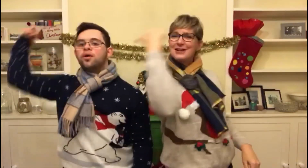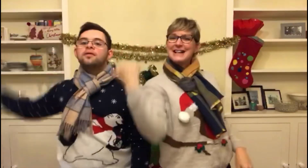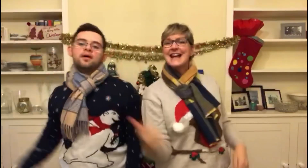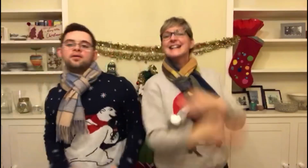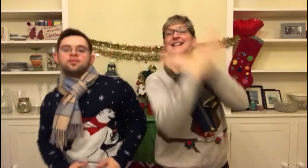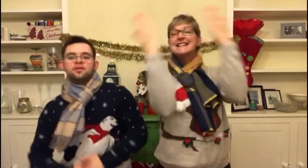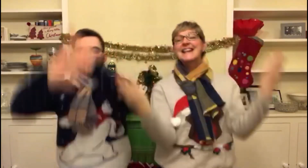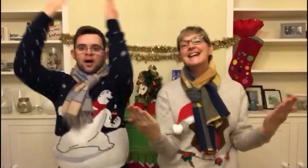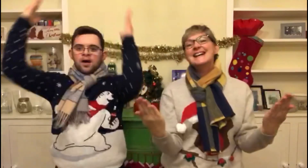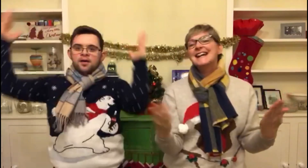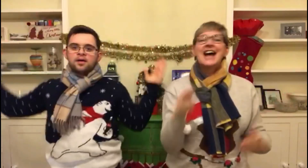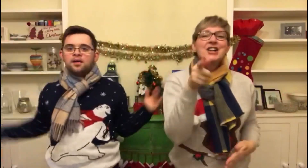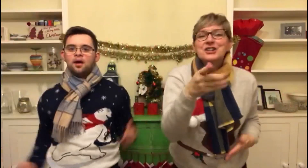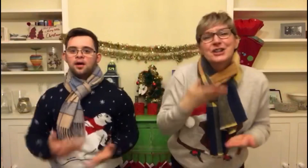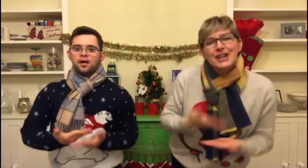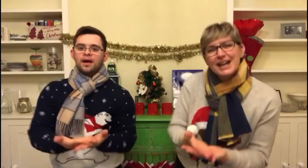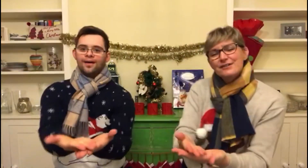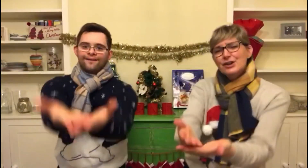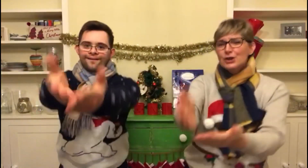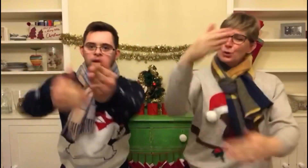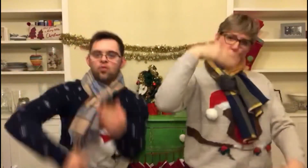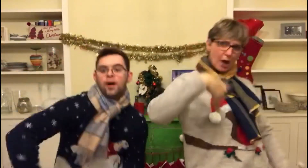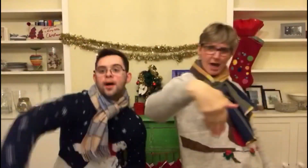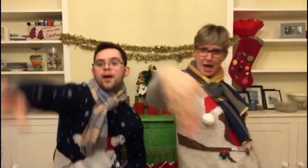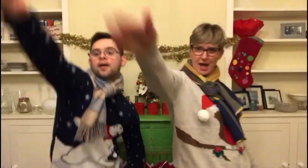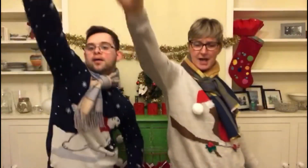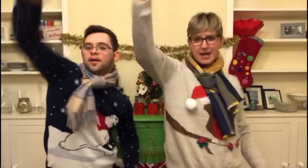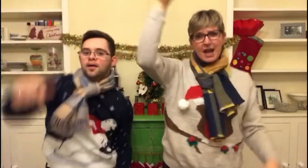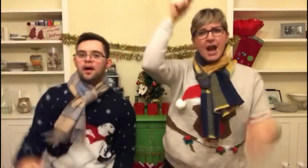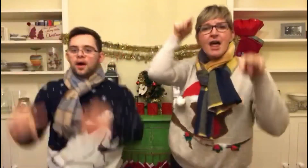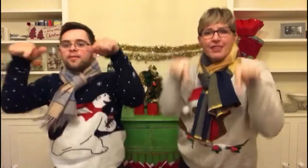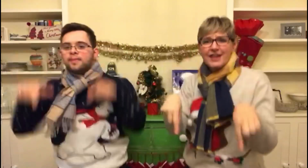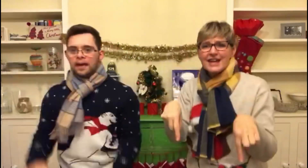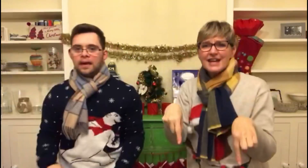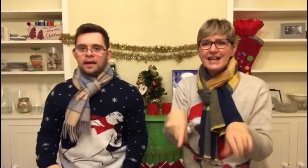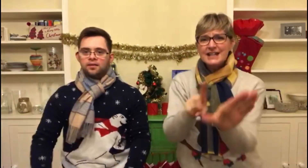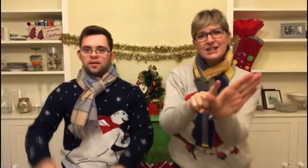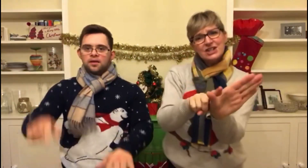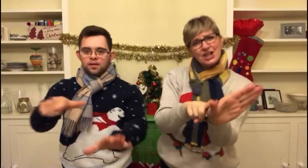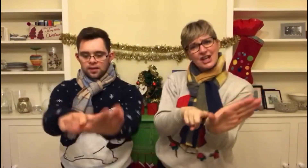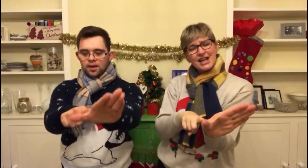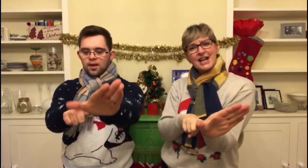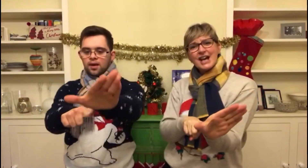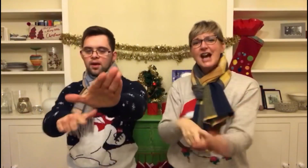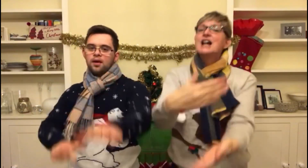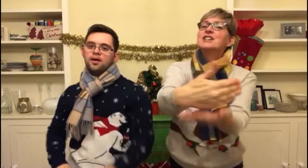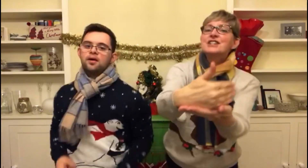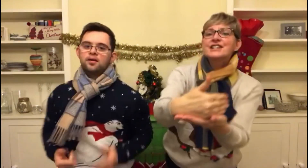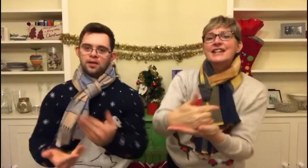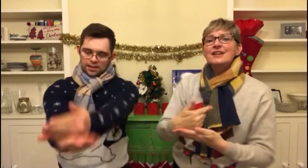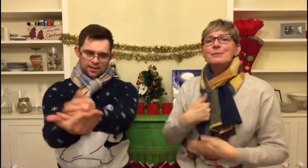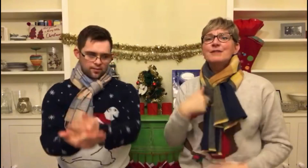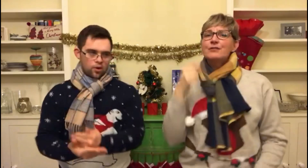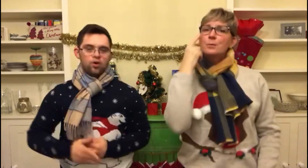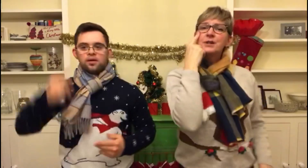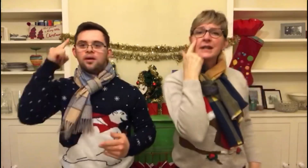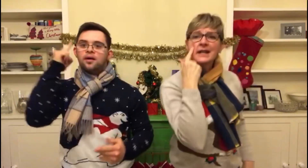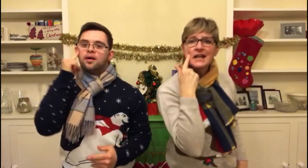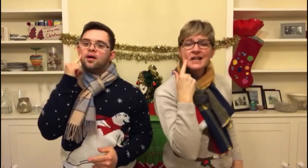next day you gave it away This year to save me from tears